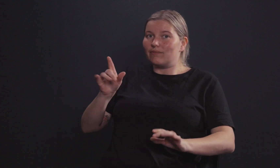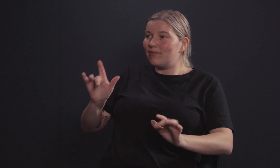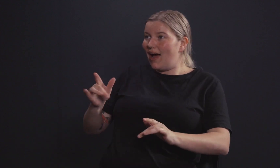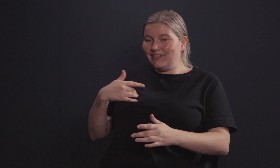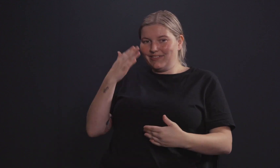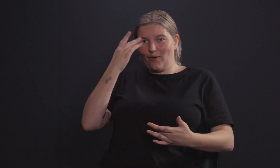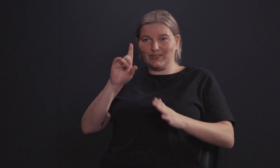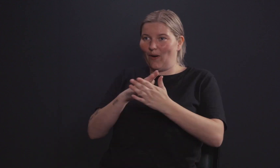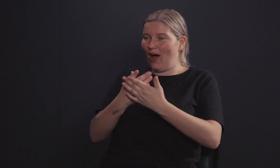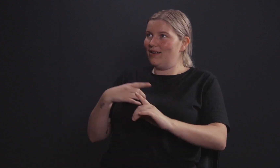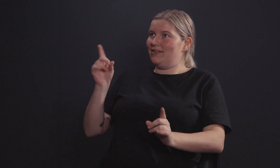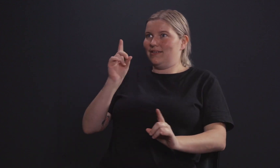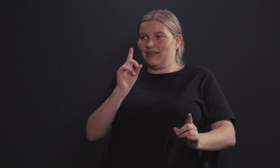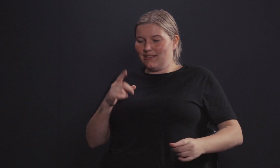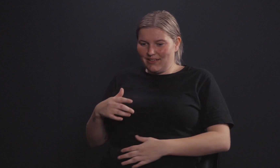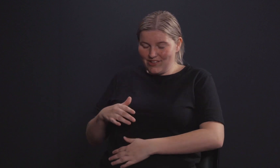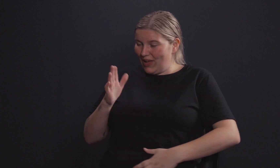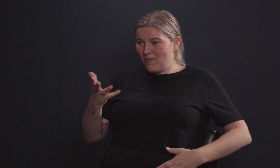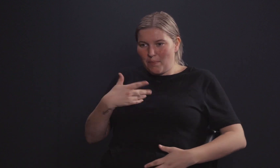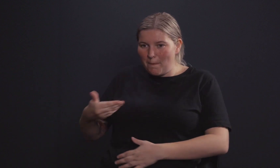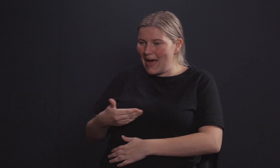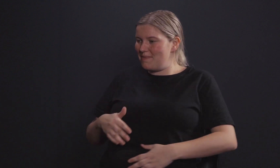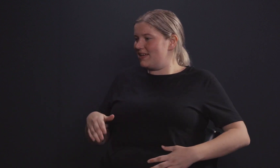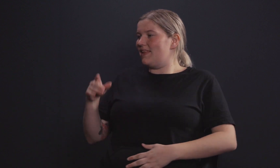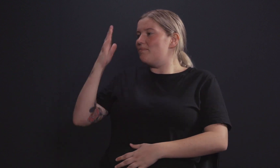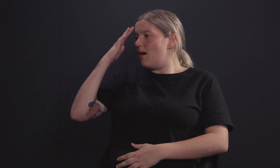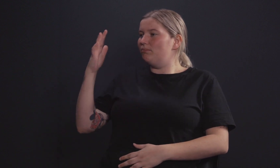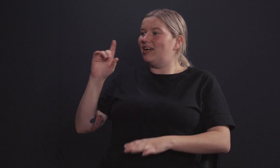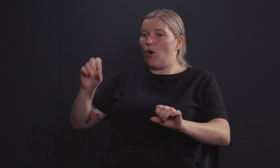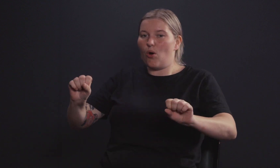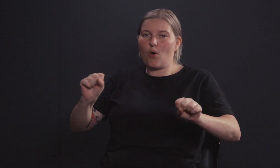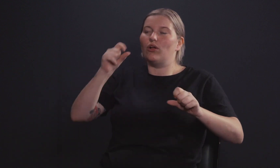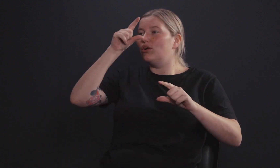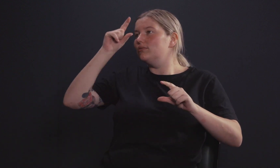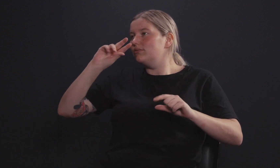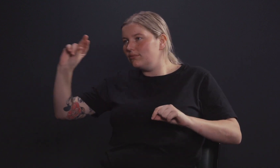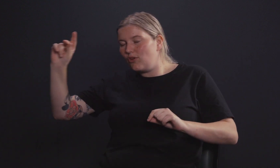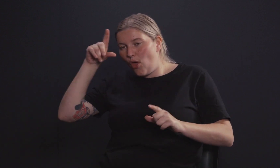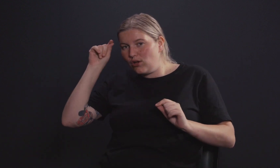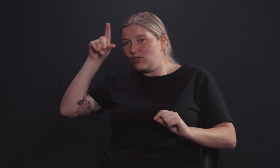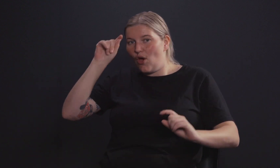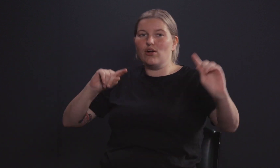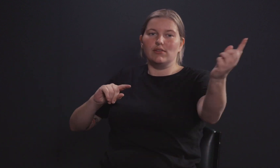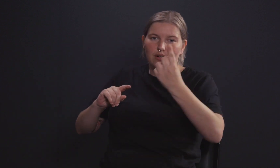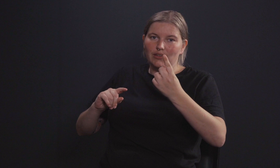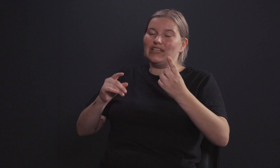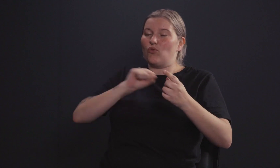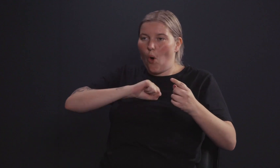really disorientating. I didn't know what the fuck was going on. I kept touching my belly and wondering where my baby was. Mum